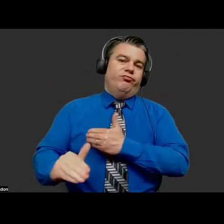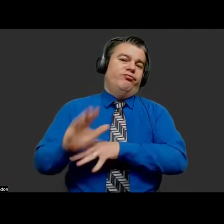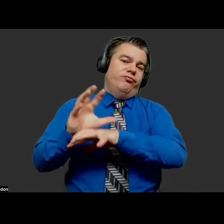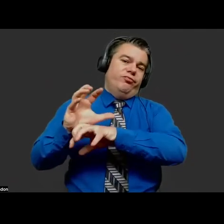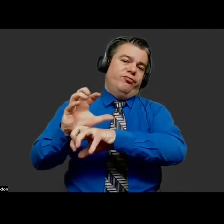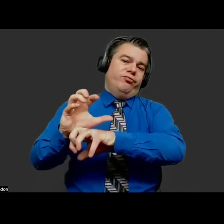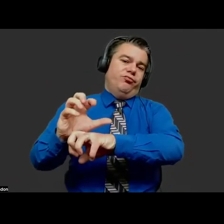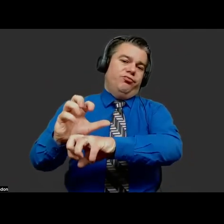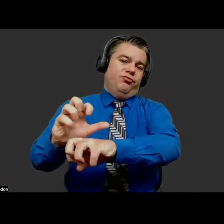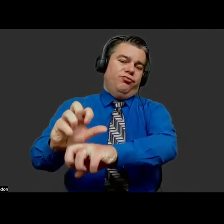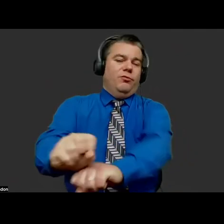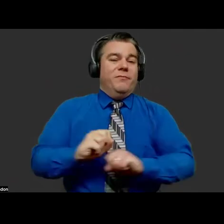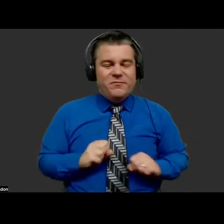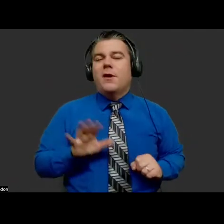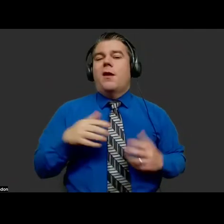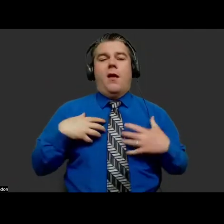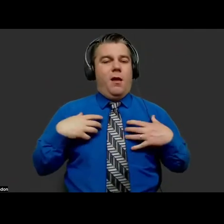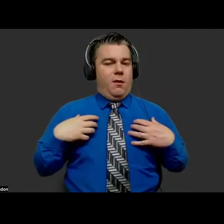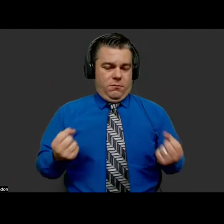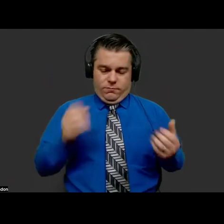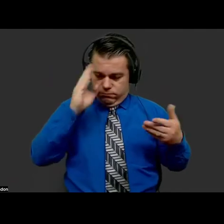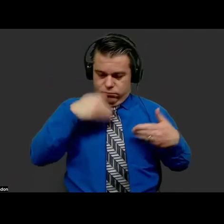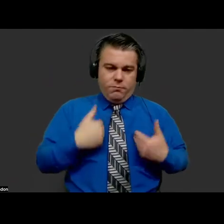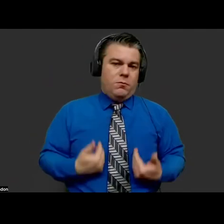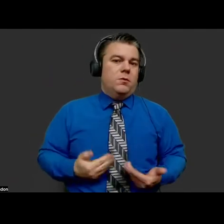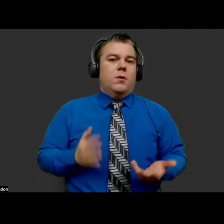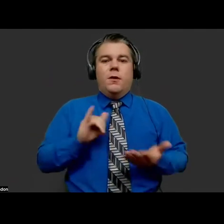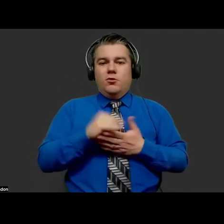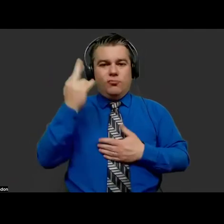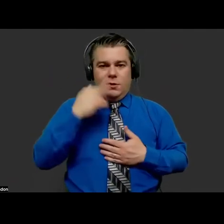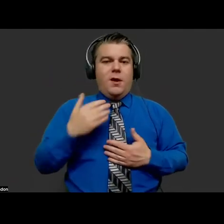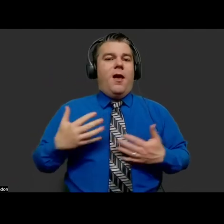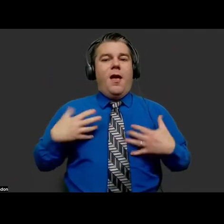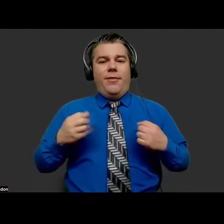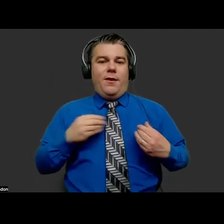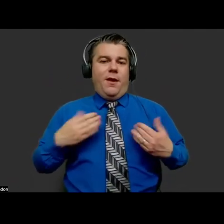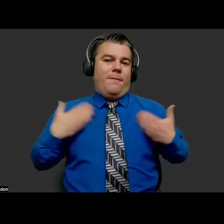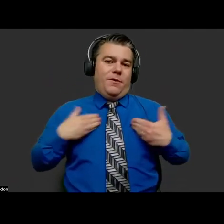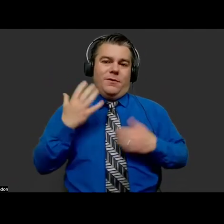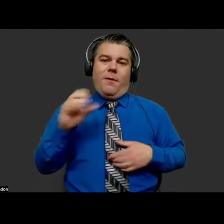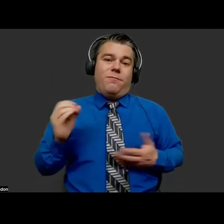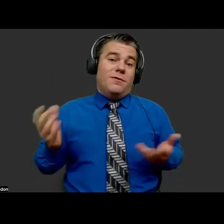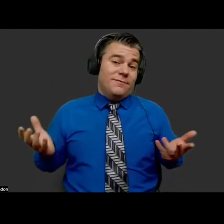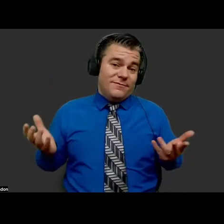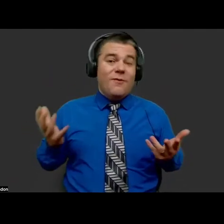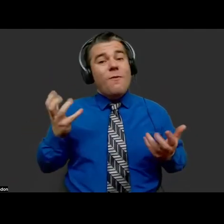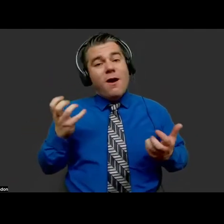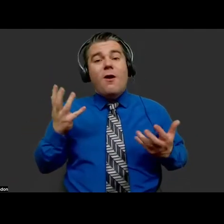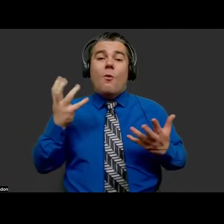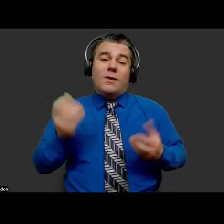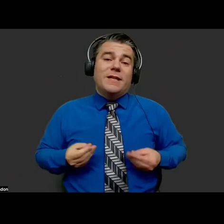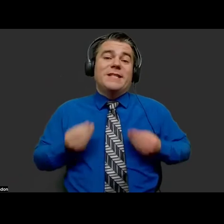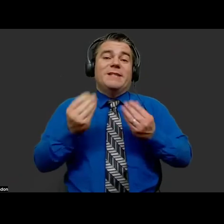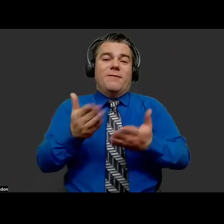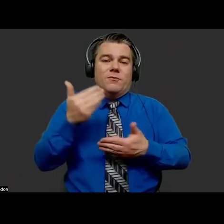our health and wellness. This is why we're called the Health and Happiness Company, because we want to give you those